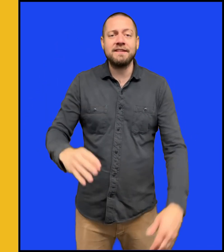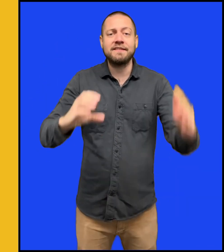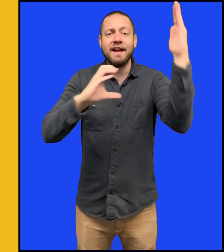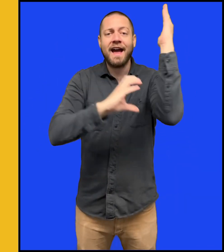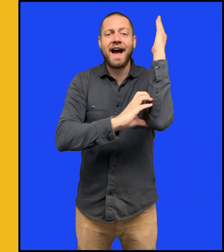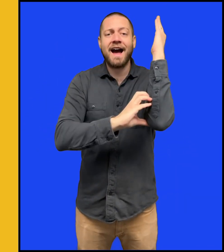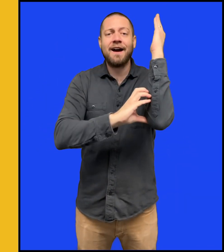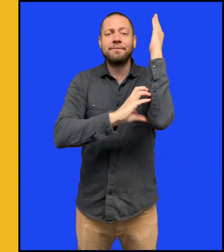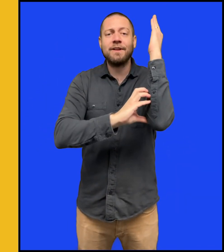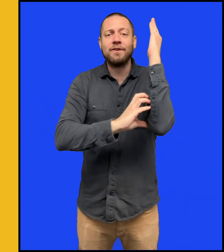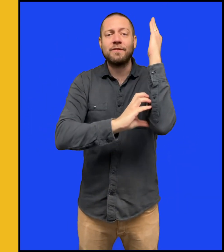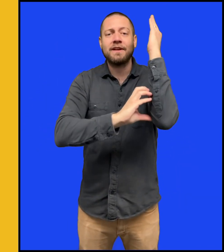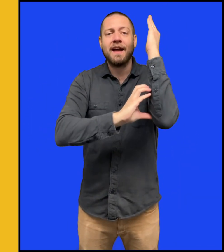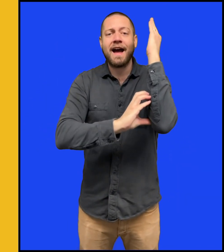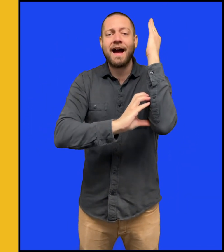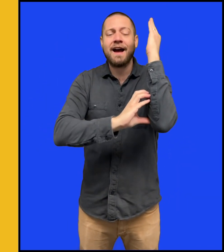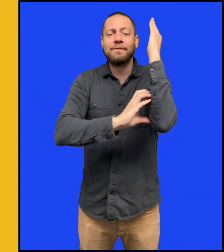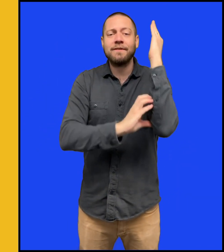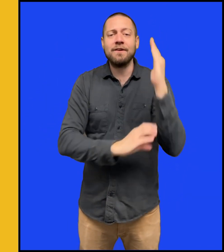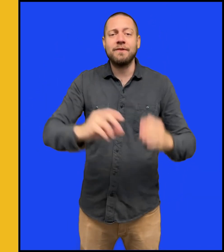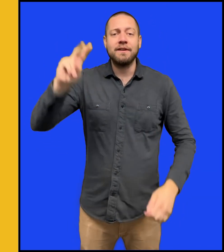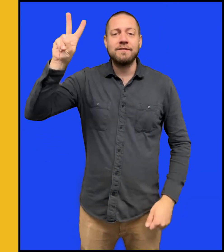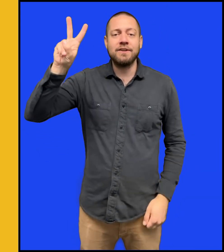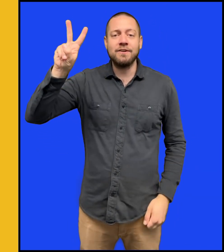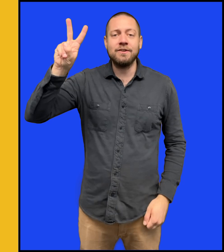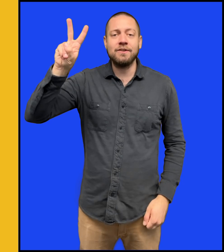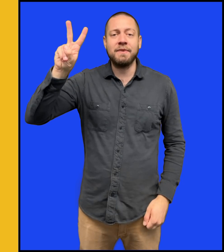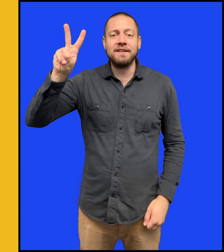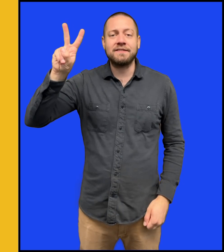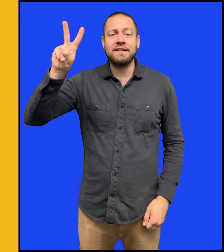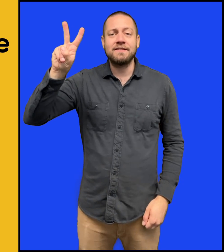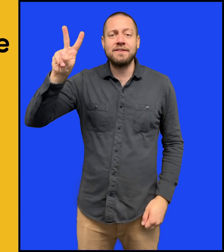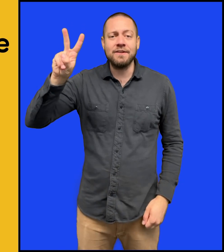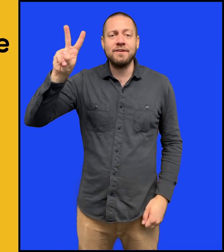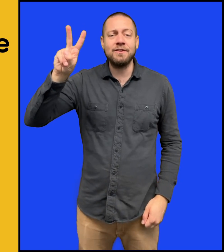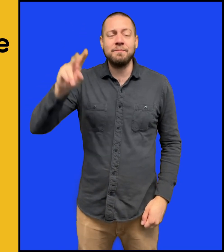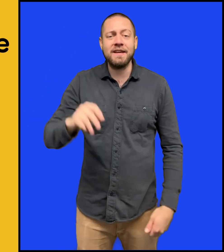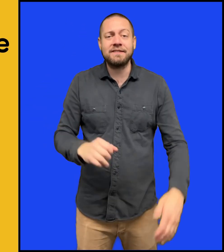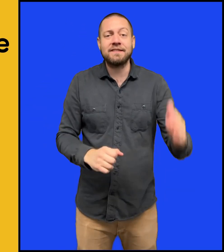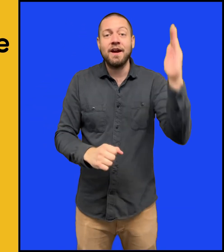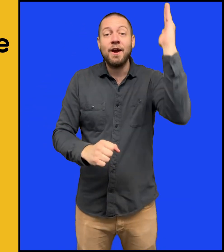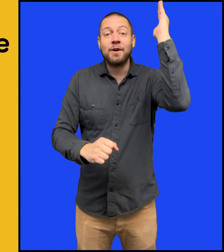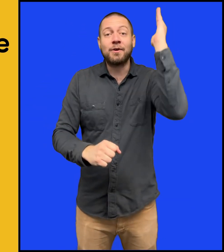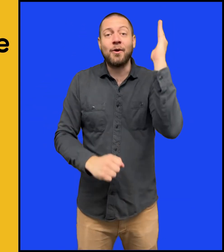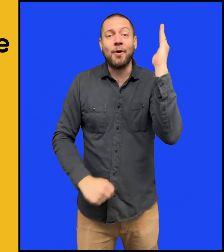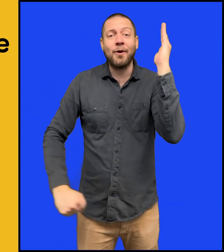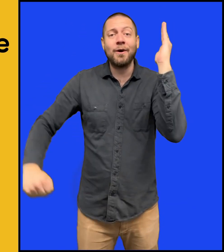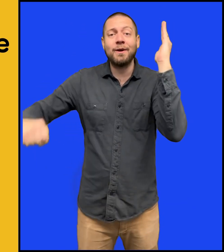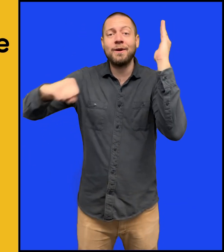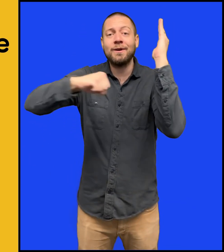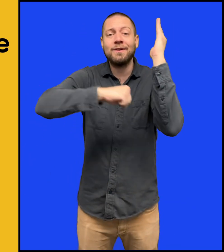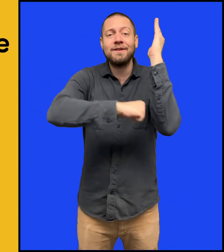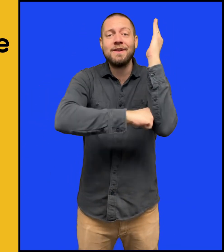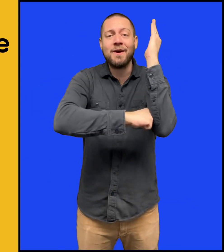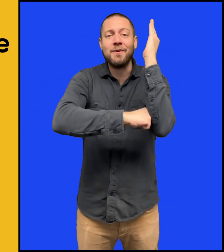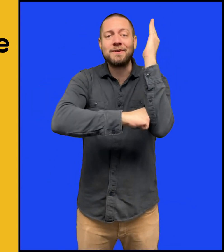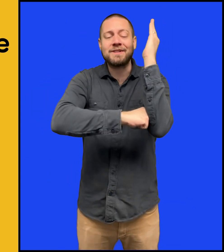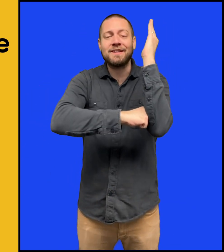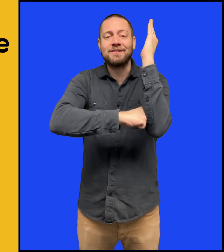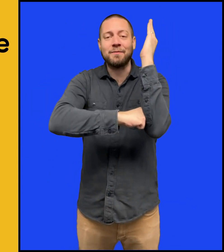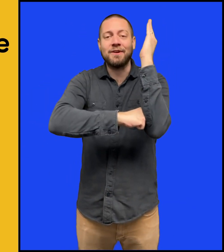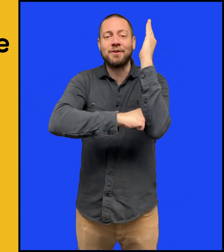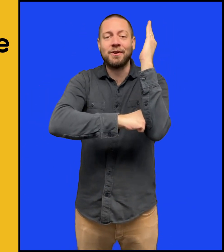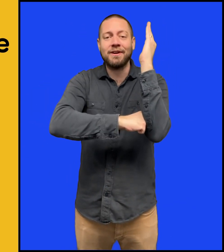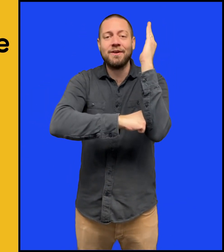4 beats. Half note, 2 beats, 2 beats. Quarter